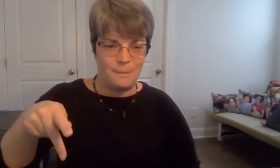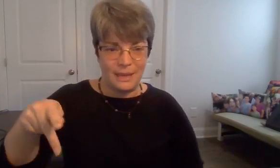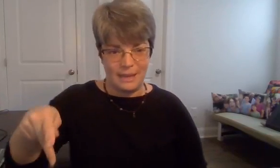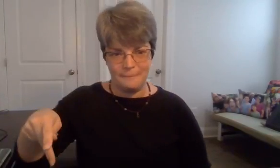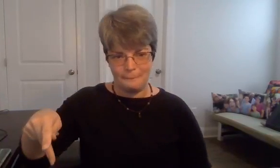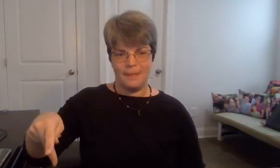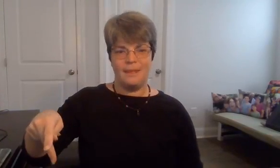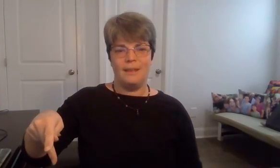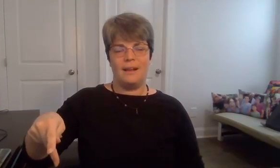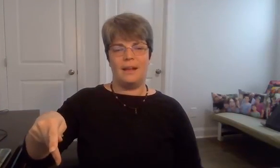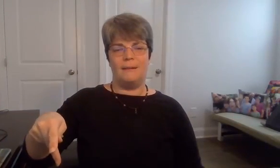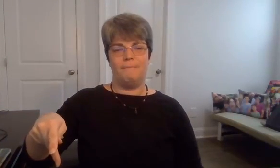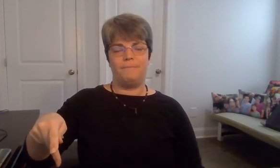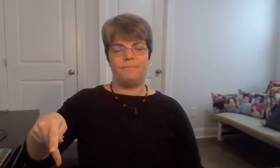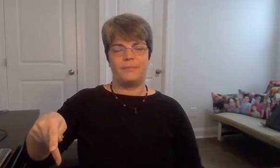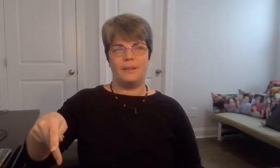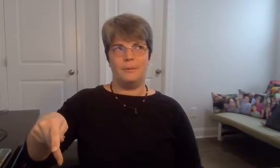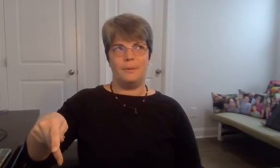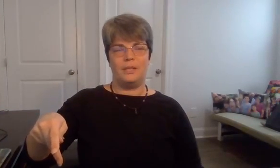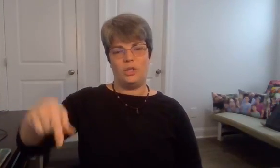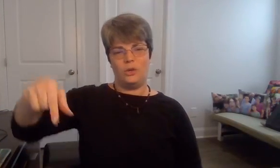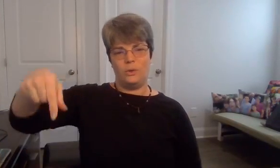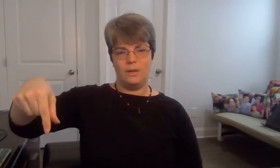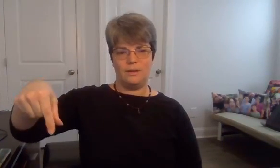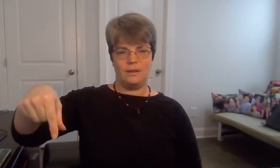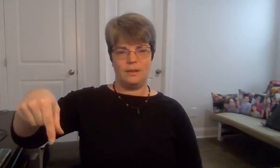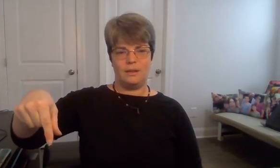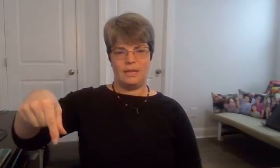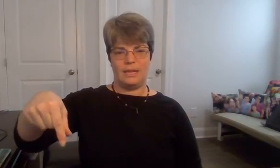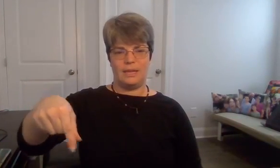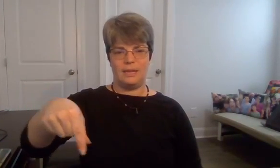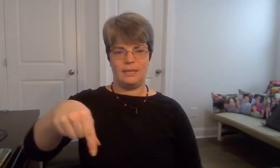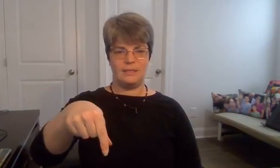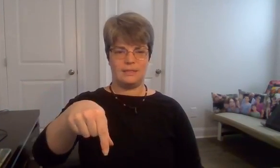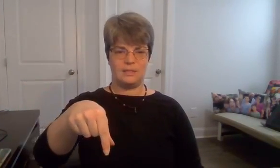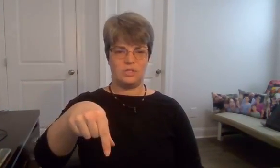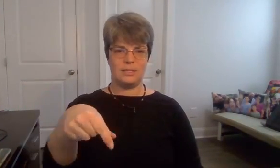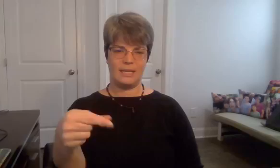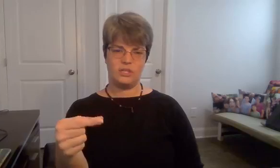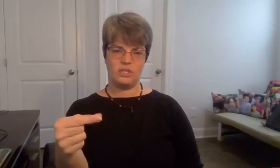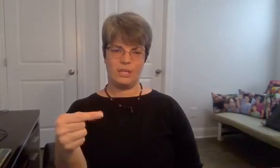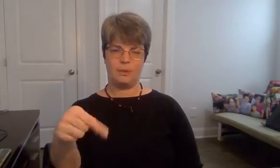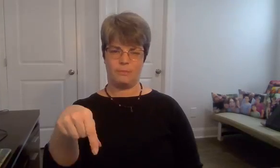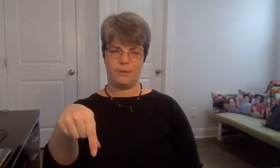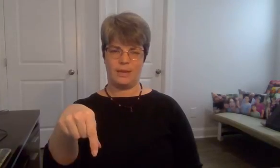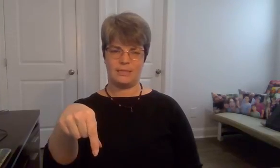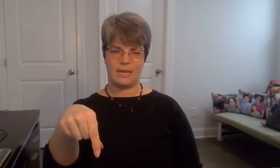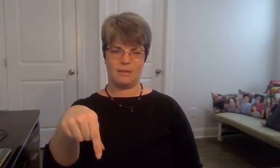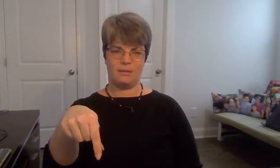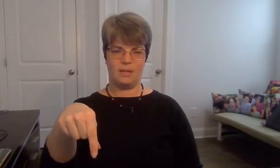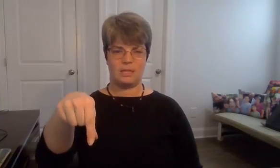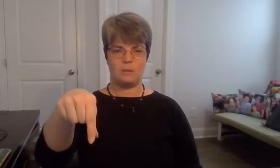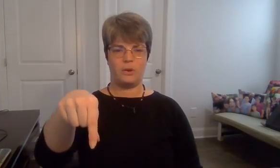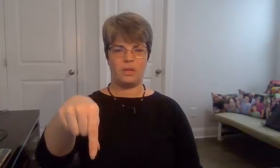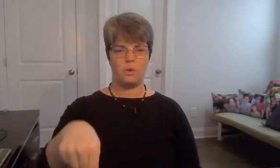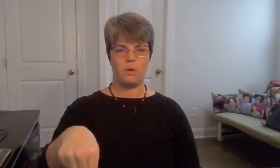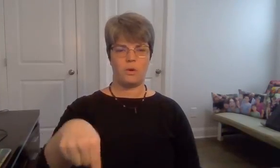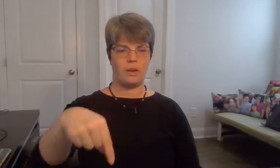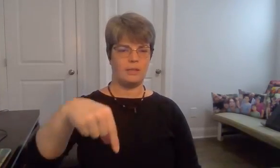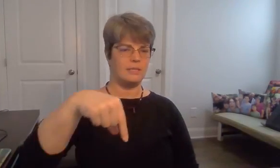P. P. Q is just like G, but you point it down. It's like you're putting a quarter in a slot.